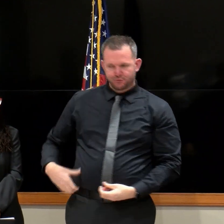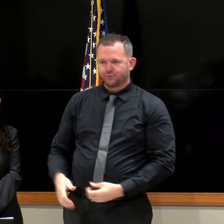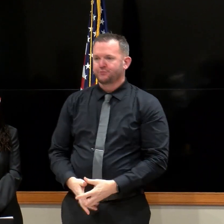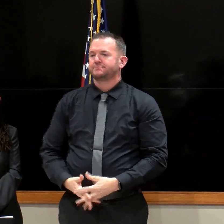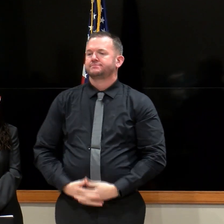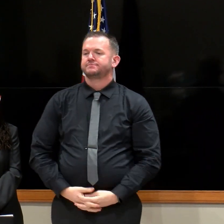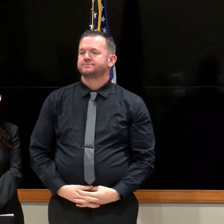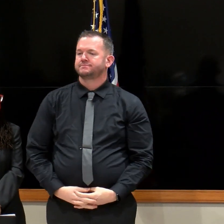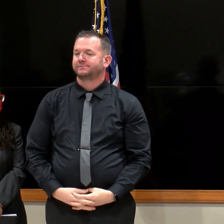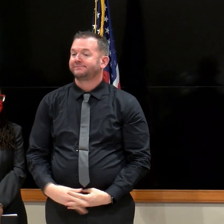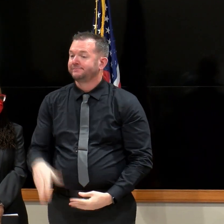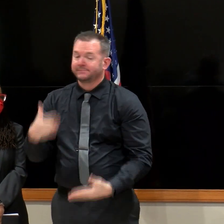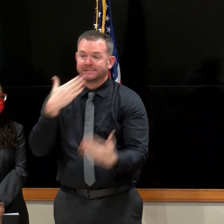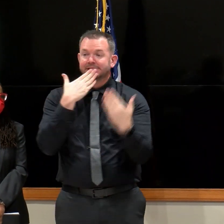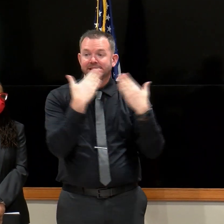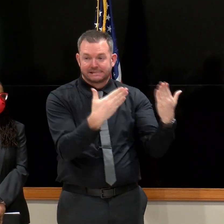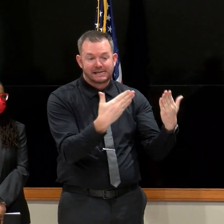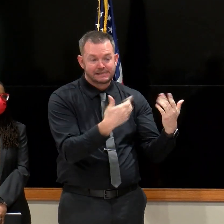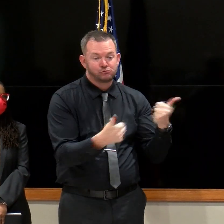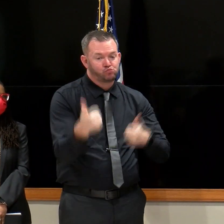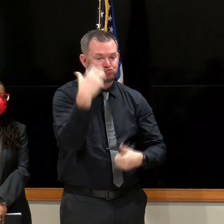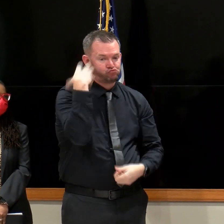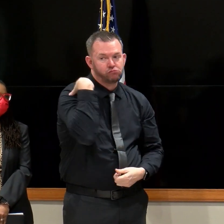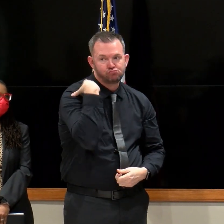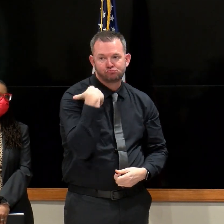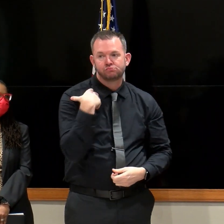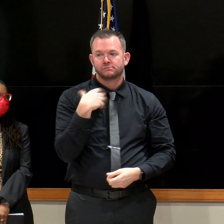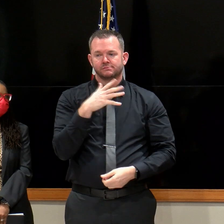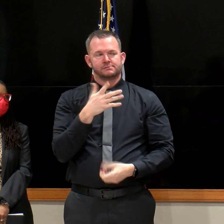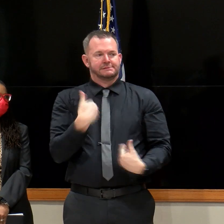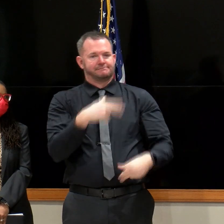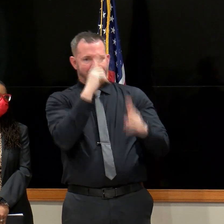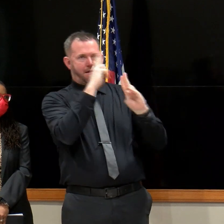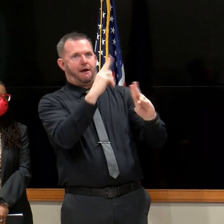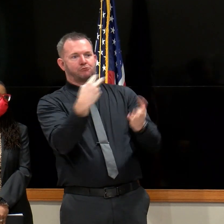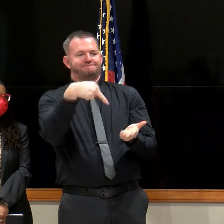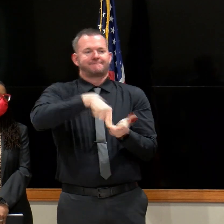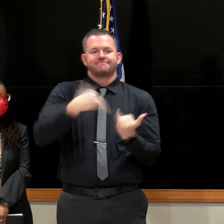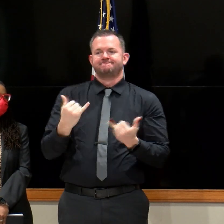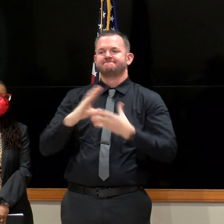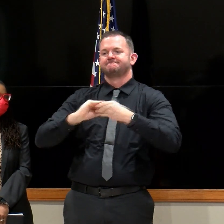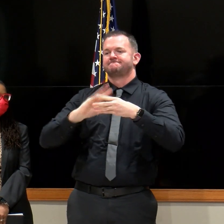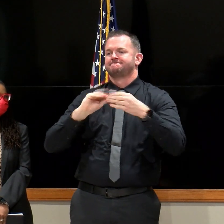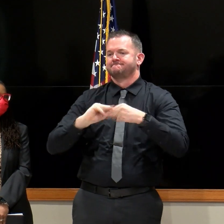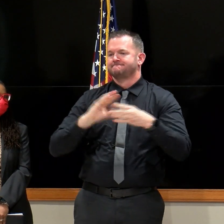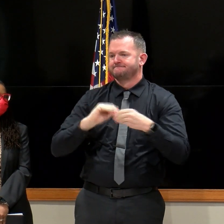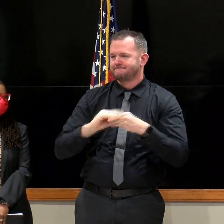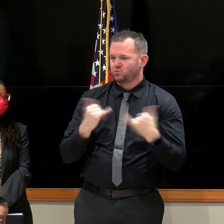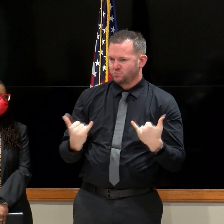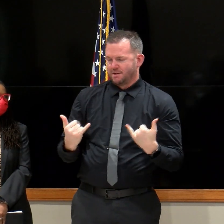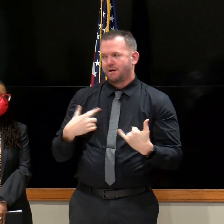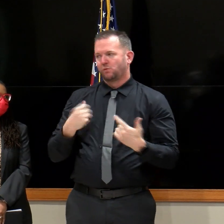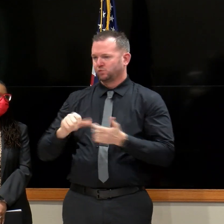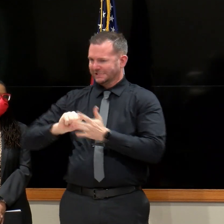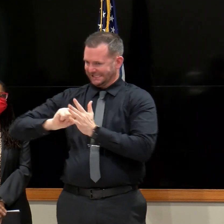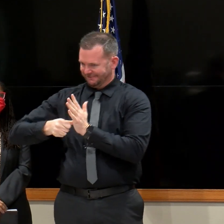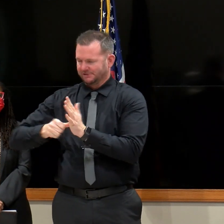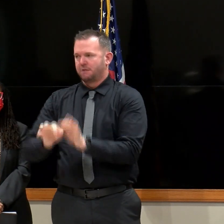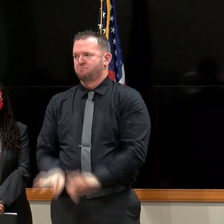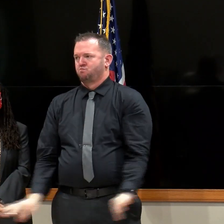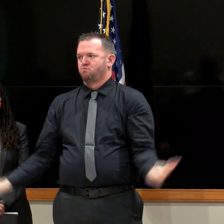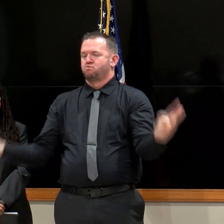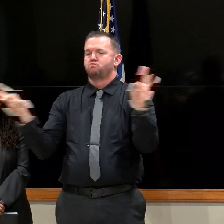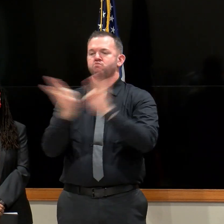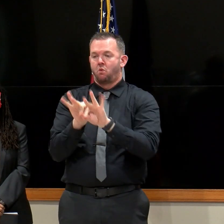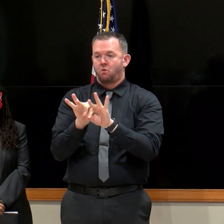Thank you, Judge, and I'm honored to be standing with you again today to emphasize the importance of the message